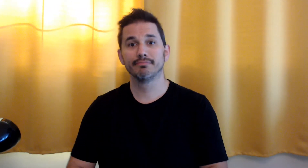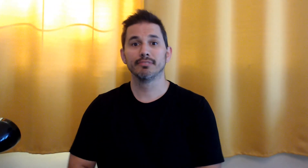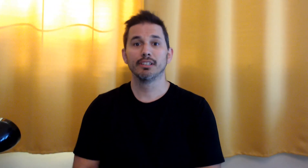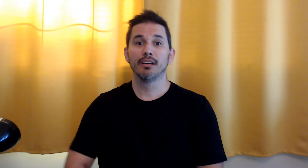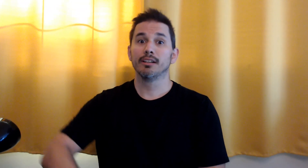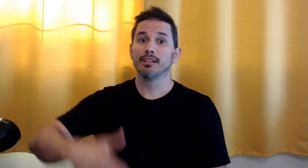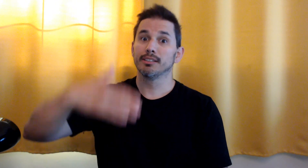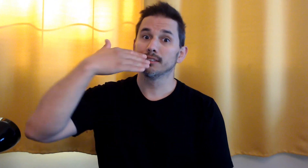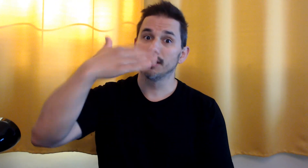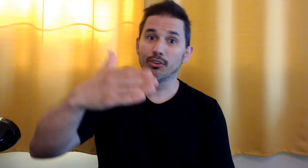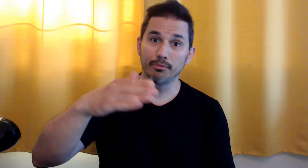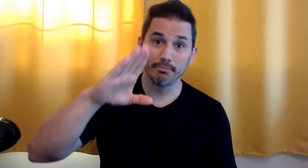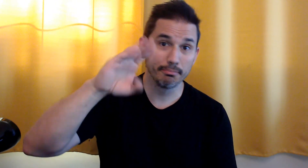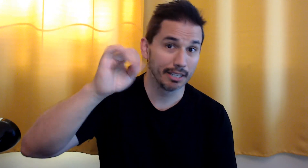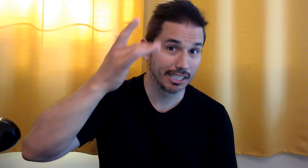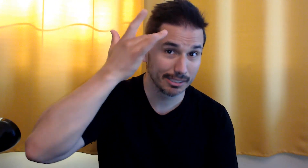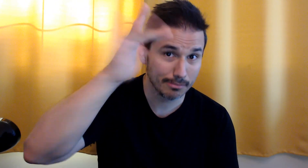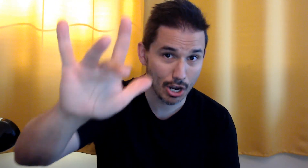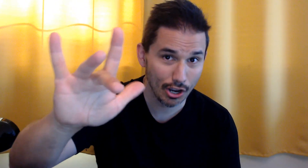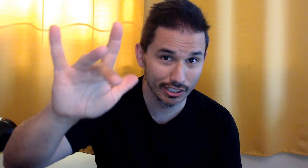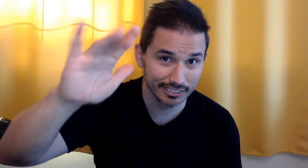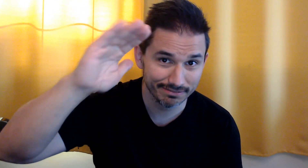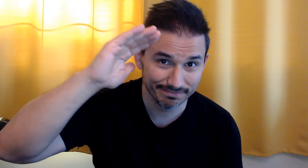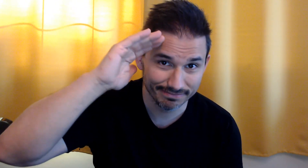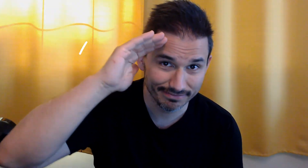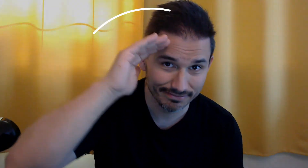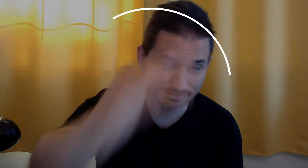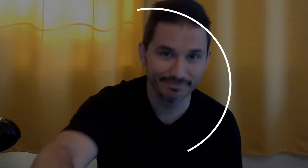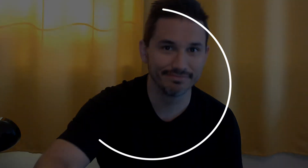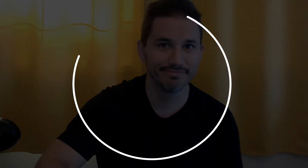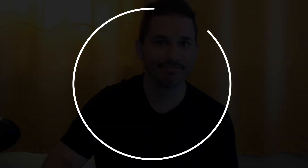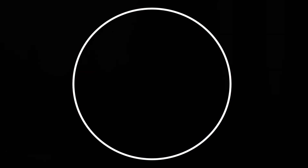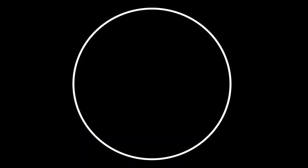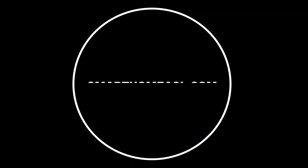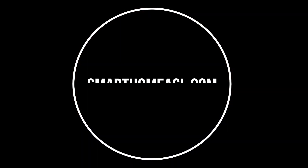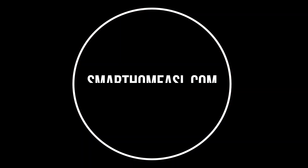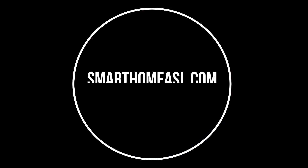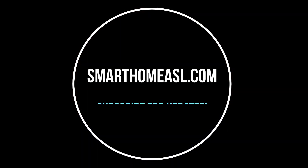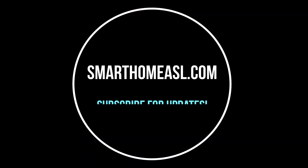how to use the Flic Smart button. All right, be smart.